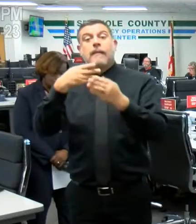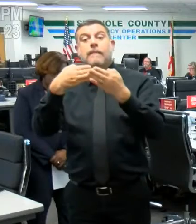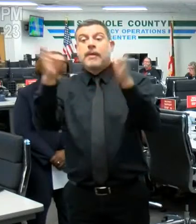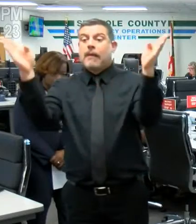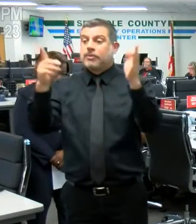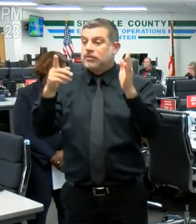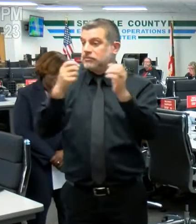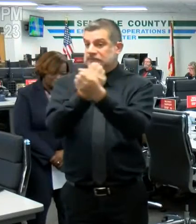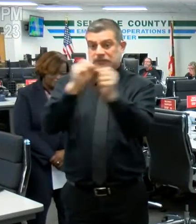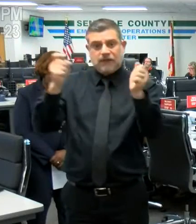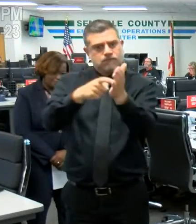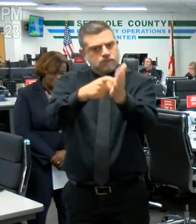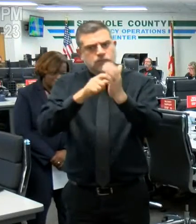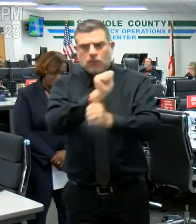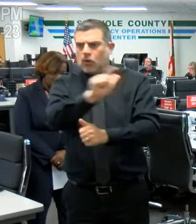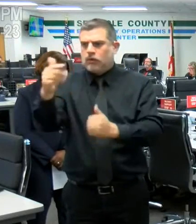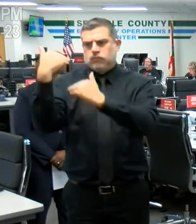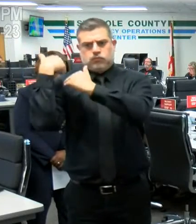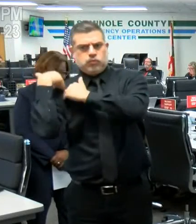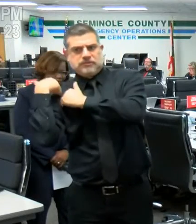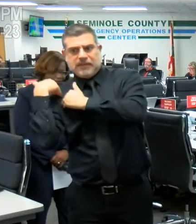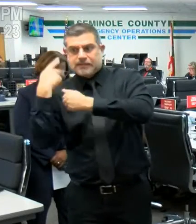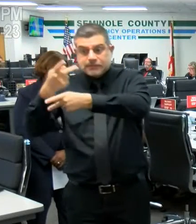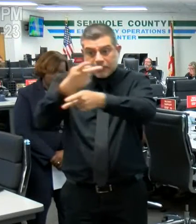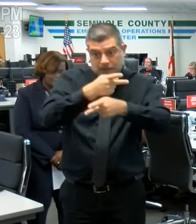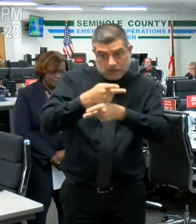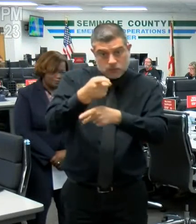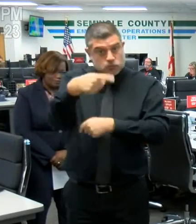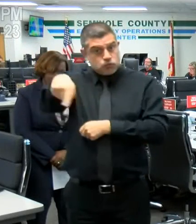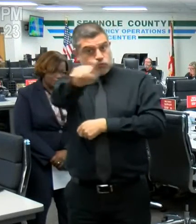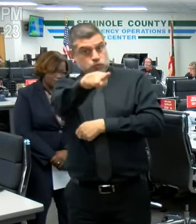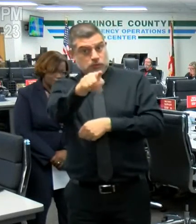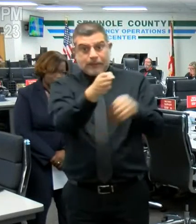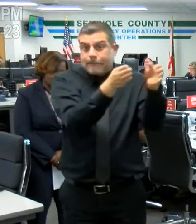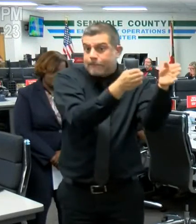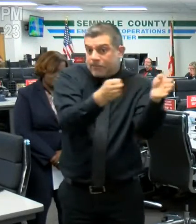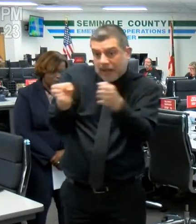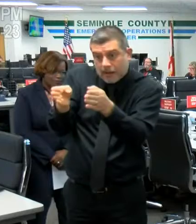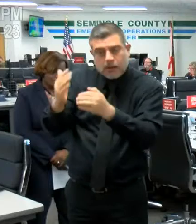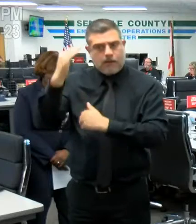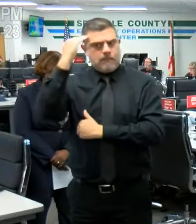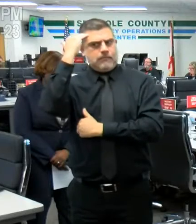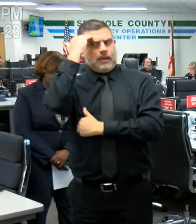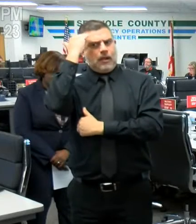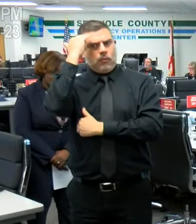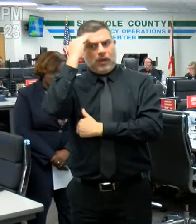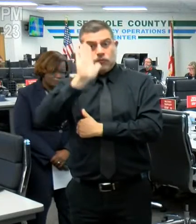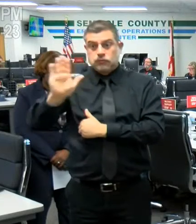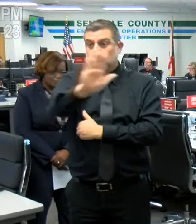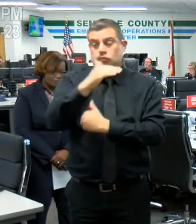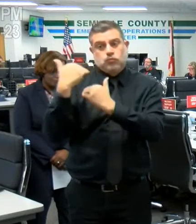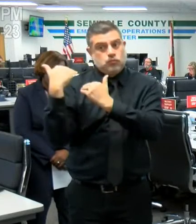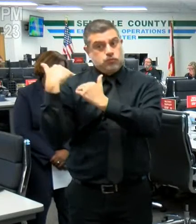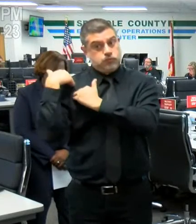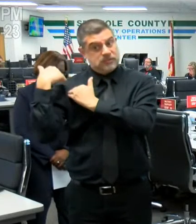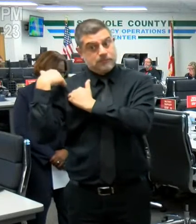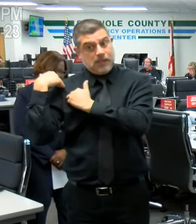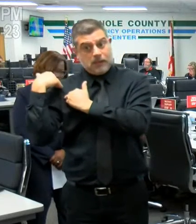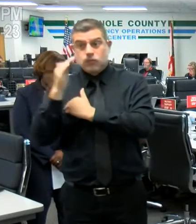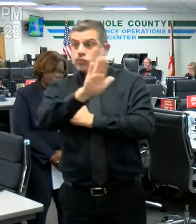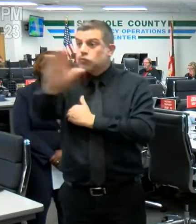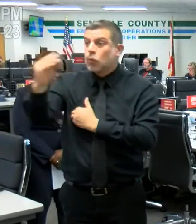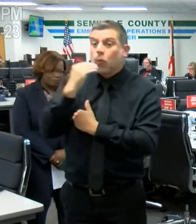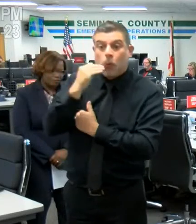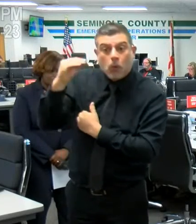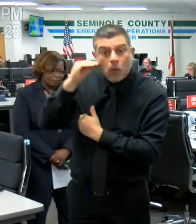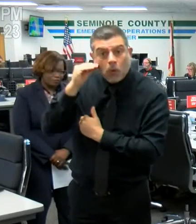us to do our part, and you being prepared and knowing what responsibilities you have in your homes with your